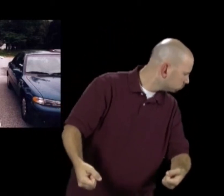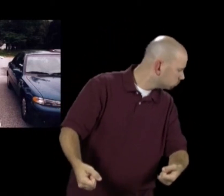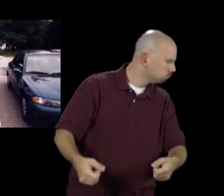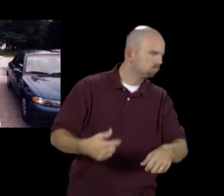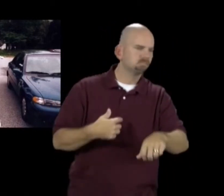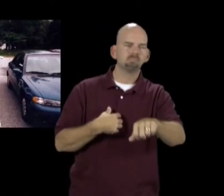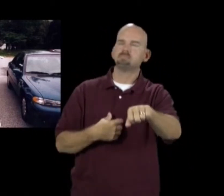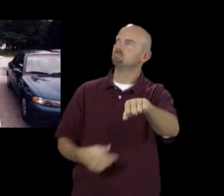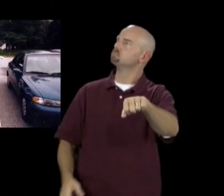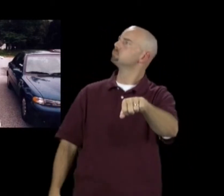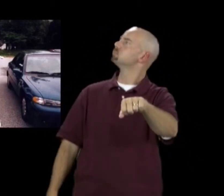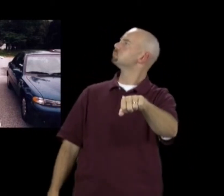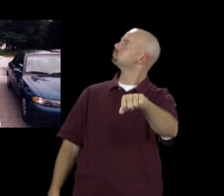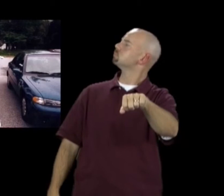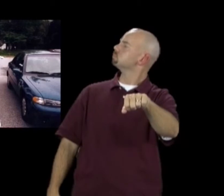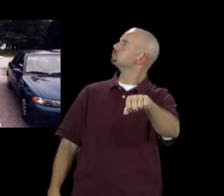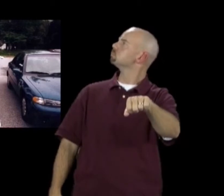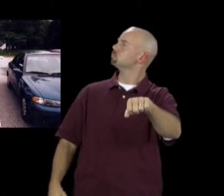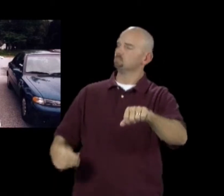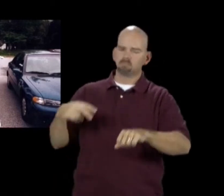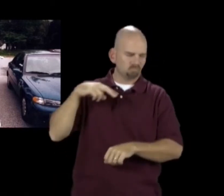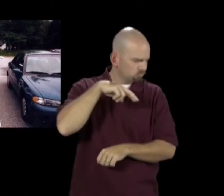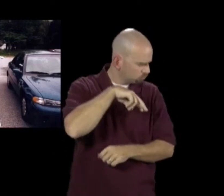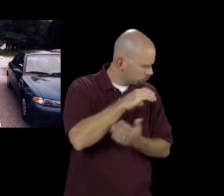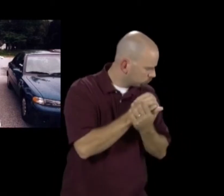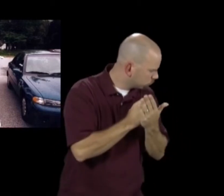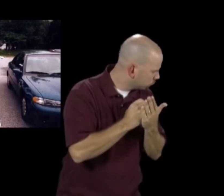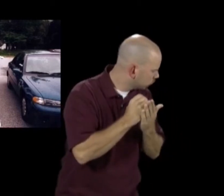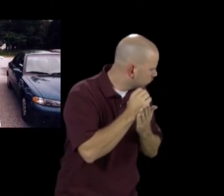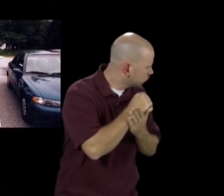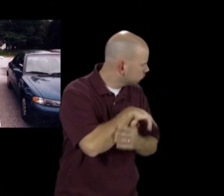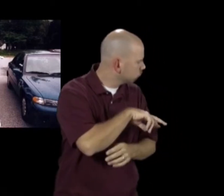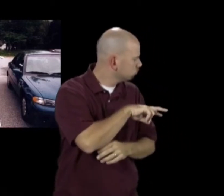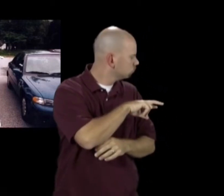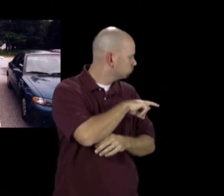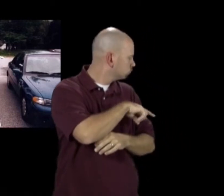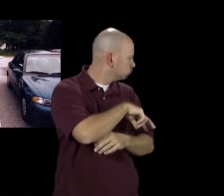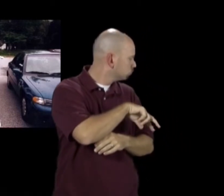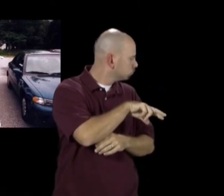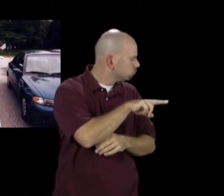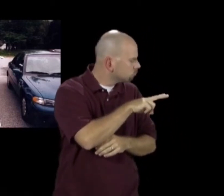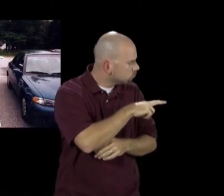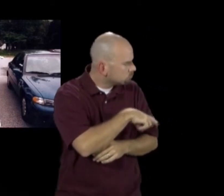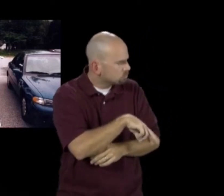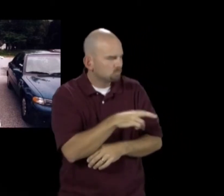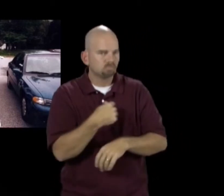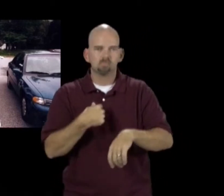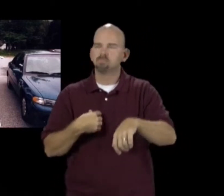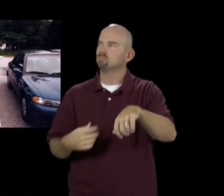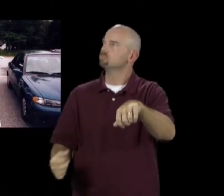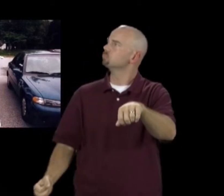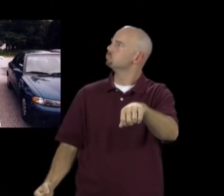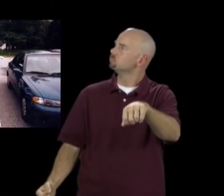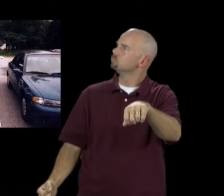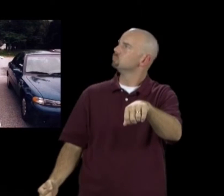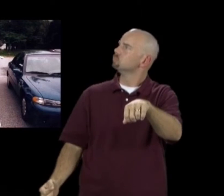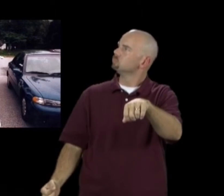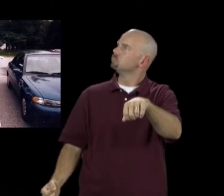me. The driver again scoped out my car from front to back. I looked up at the driver